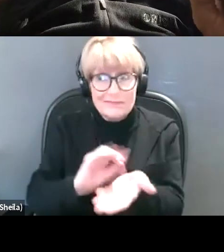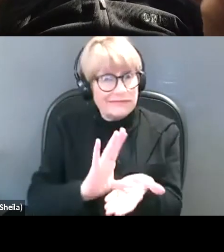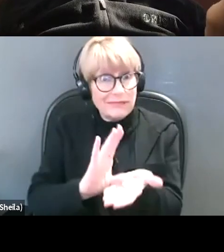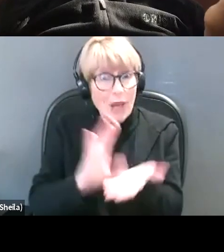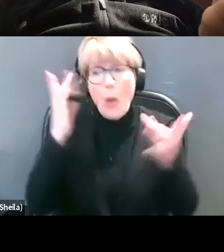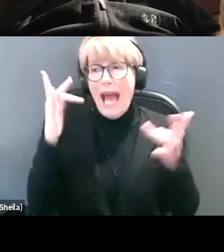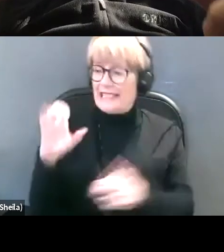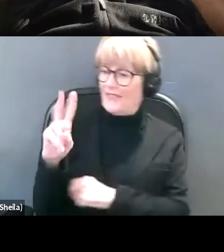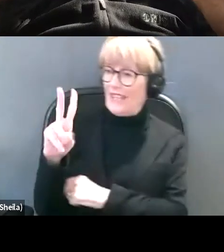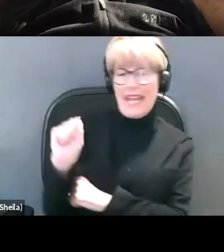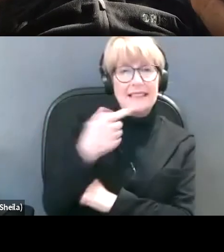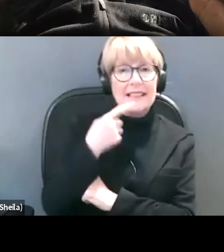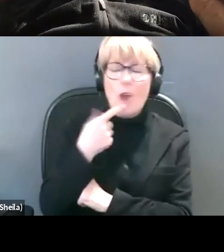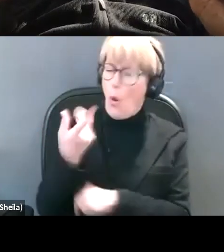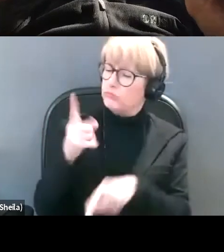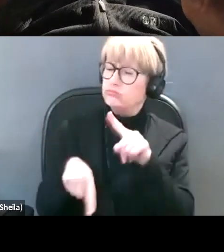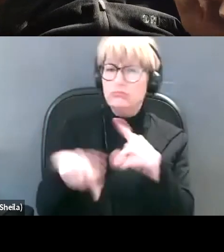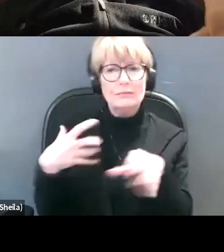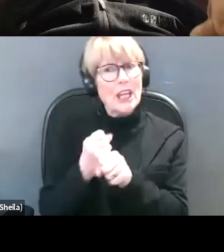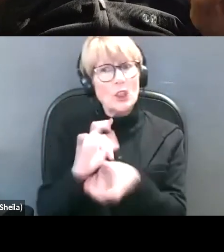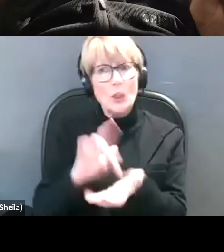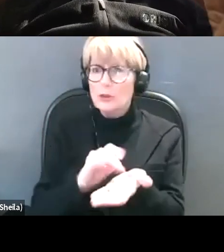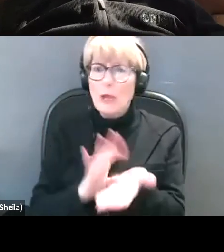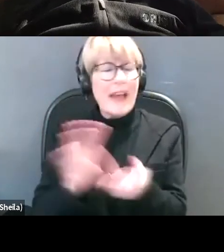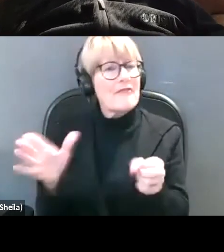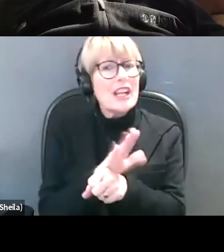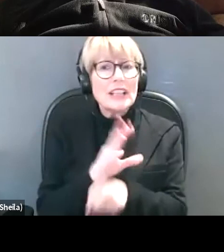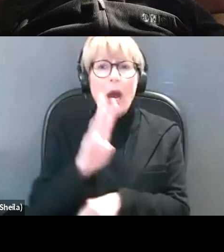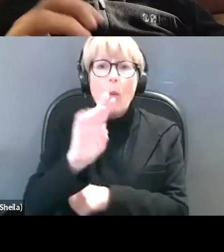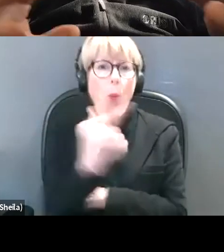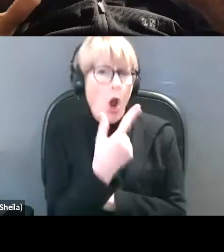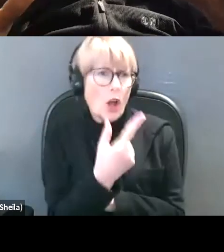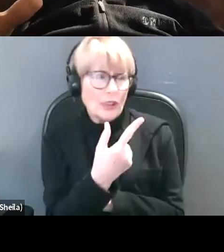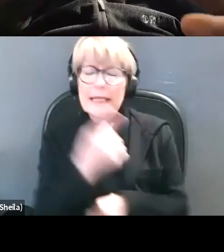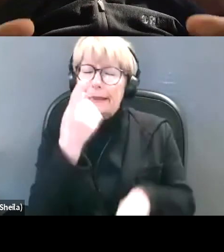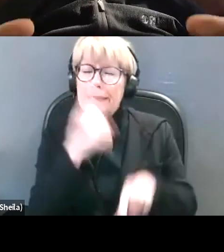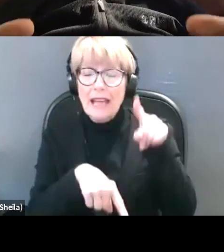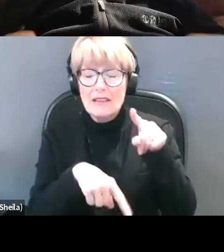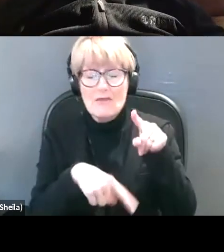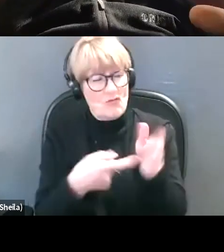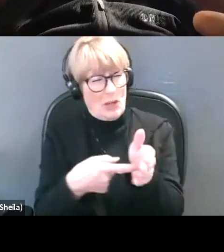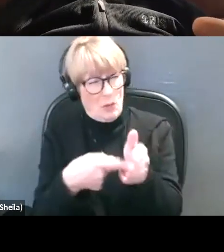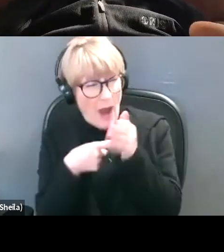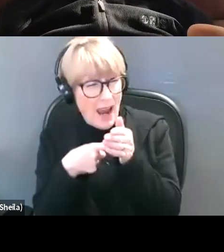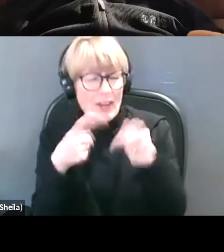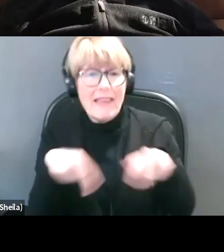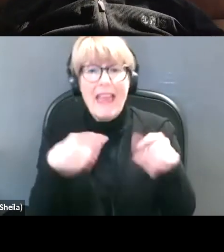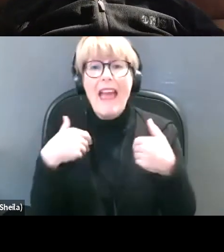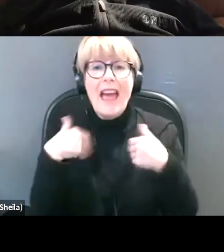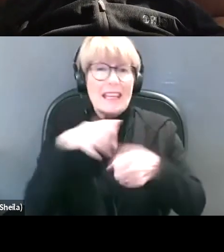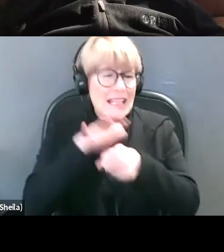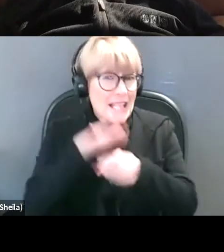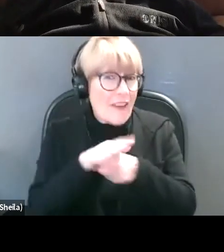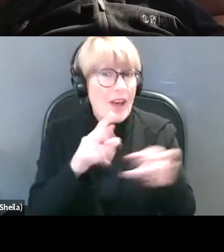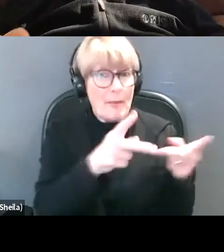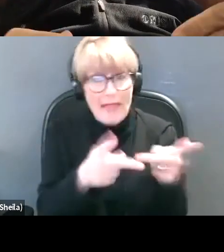because CVS said you can't get your prescriptions filled at Walgreens. And then they insisted that they had enough